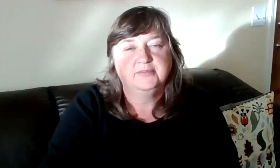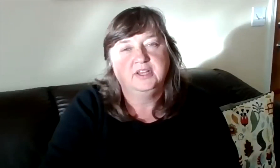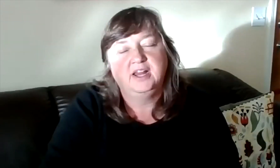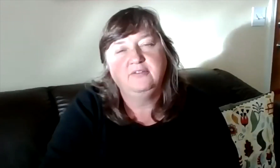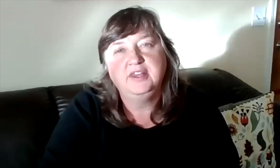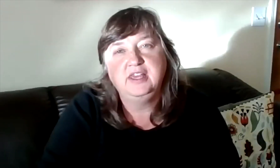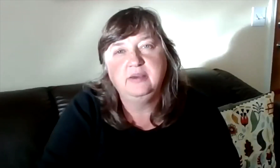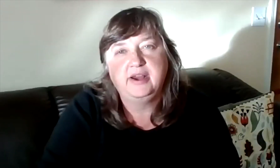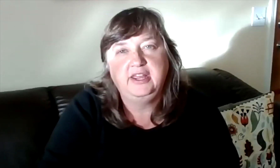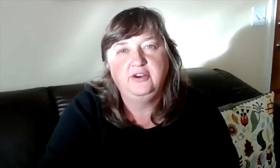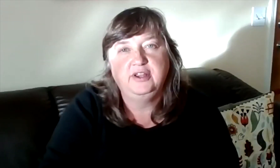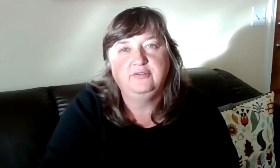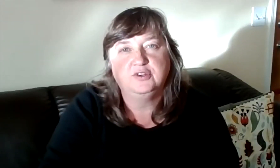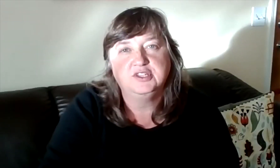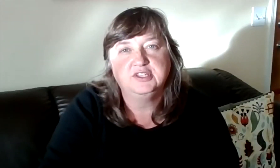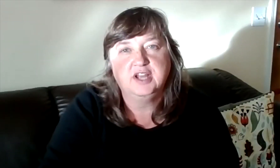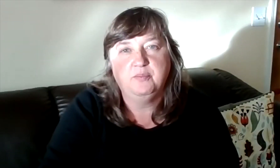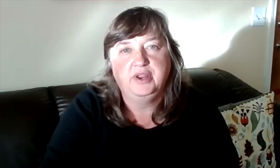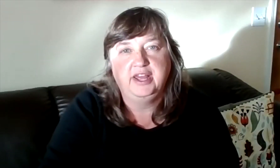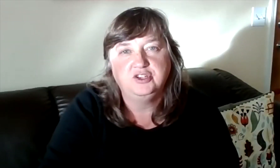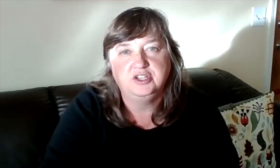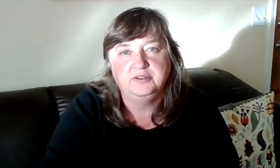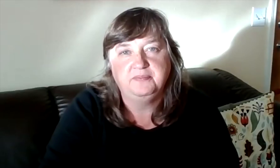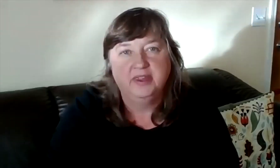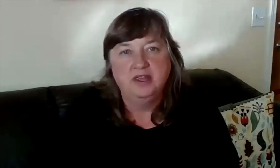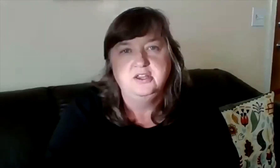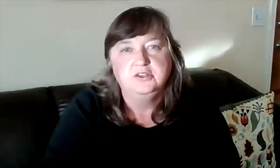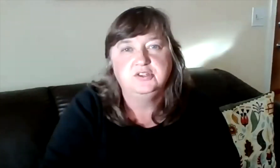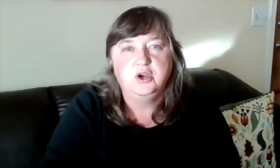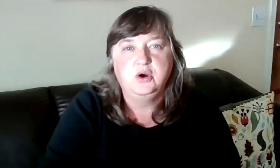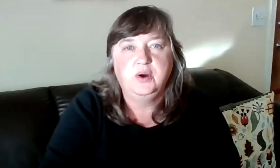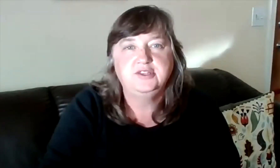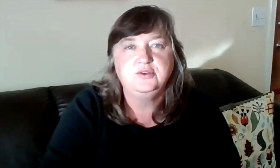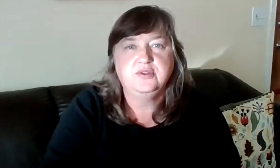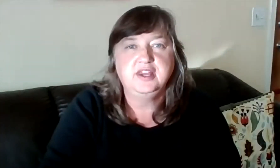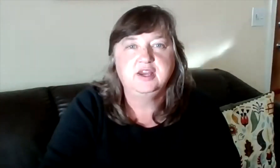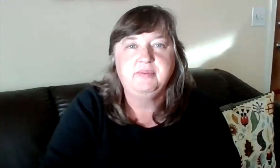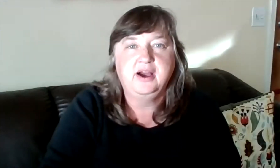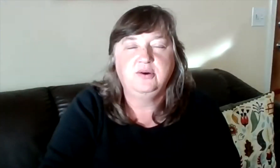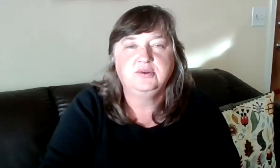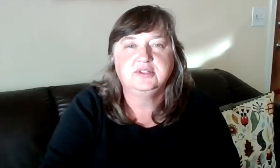kind of thinking about hearing versus comprehension. So as you think about